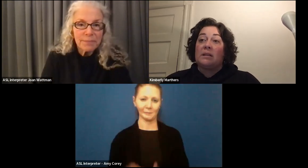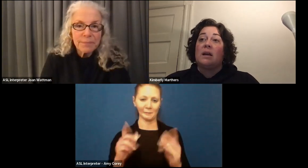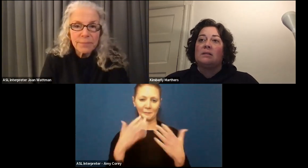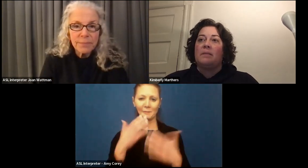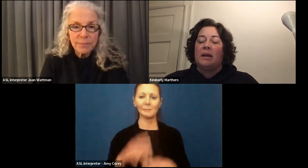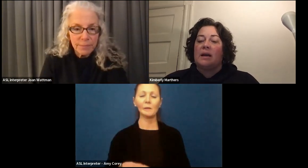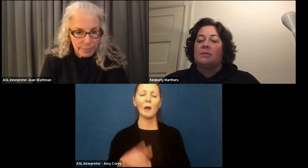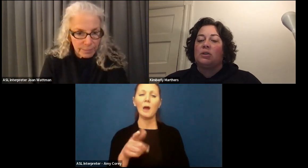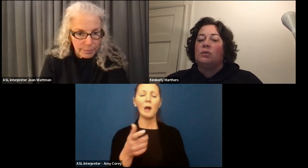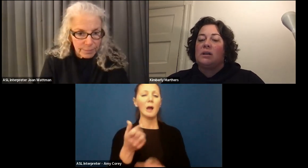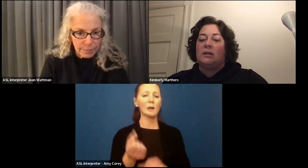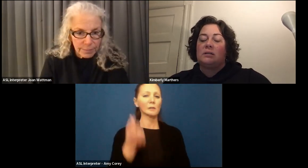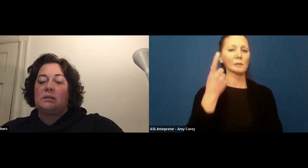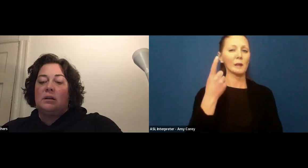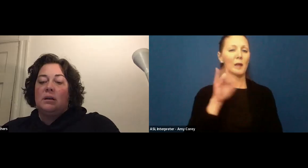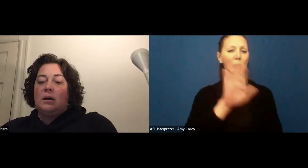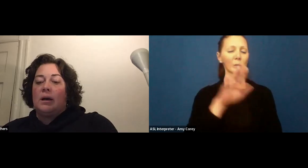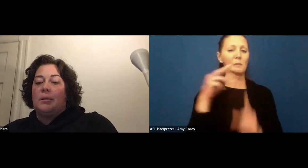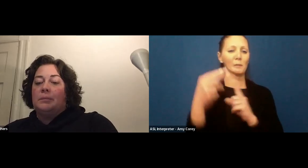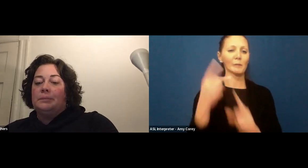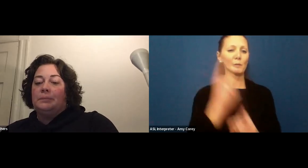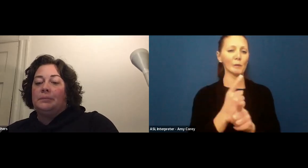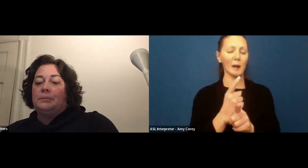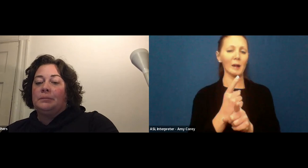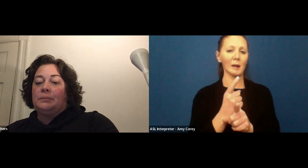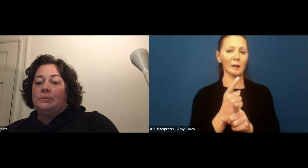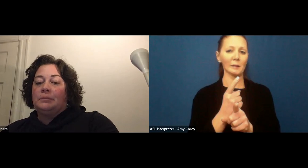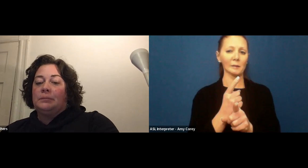That makes sense. That makes absolute sense.